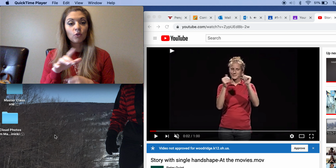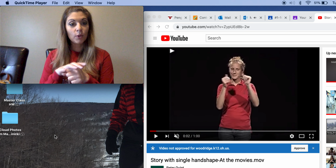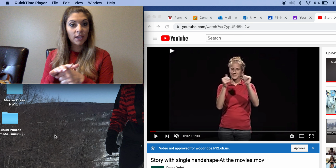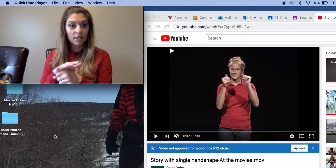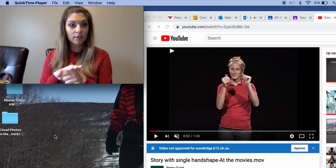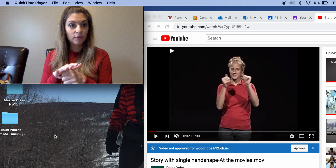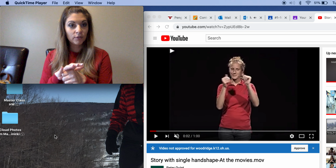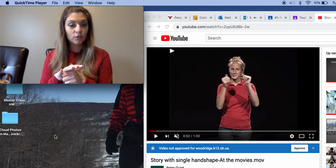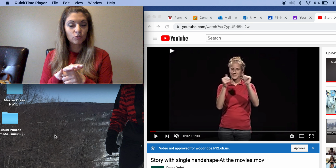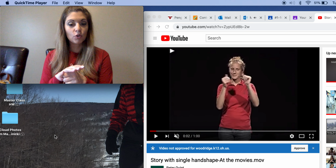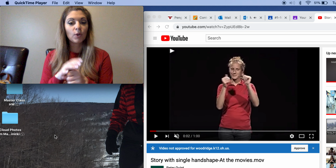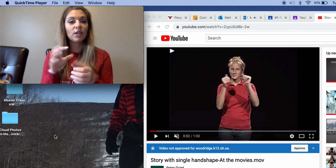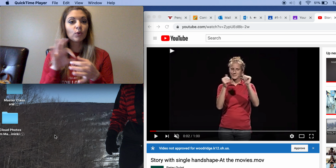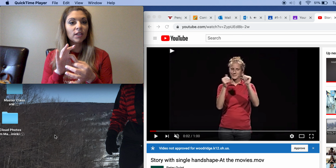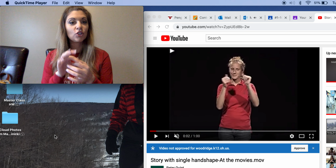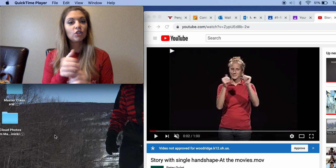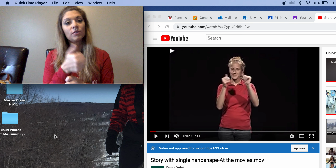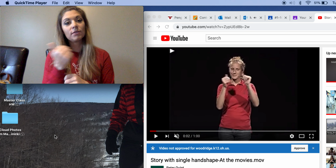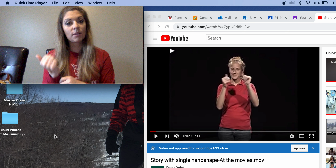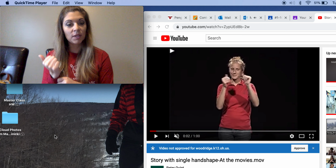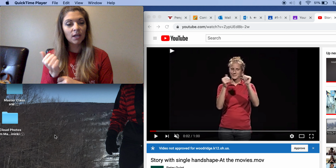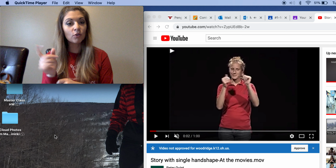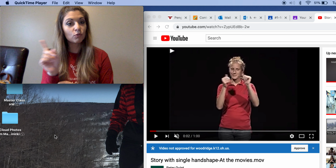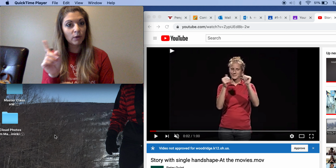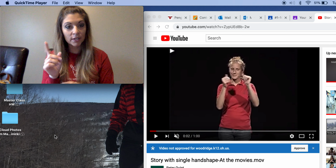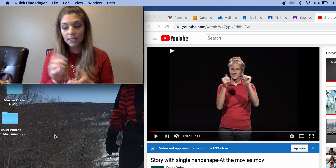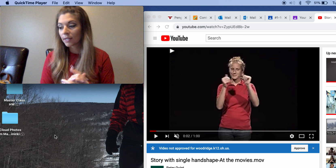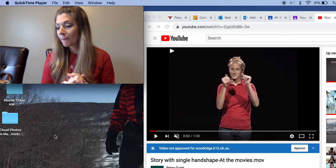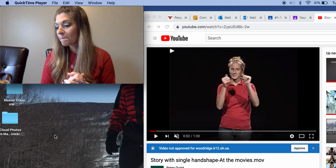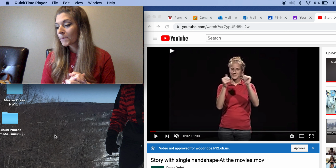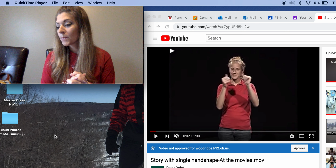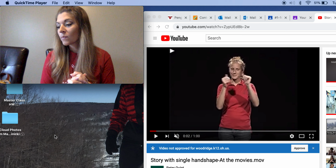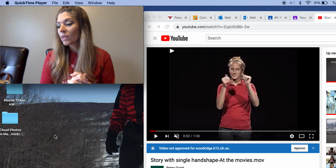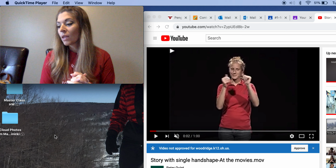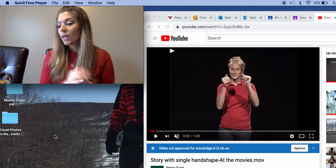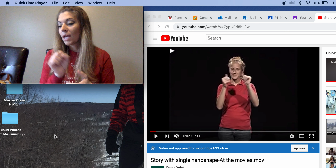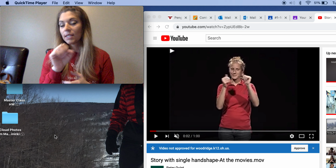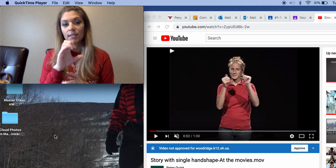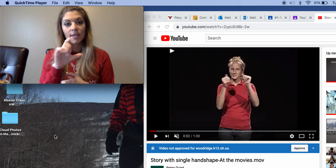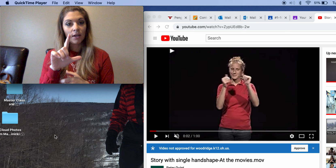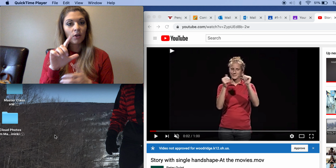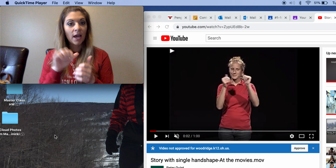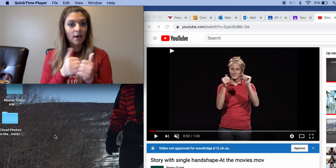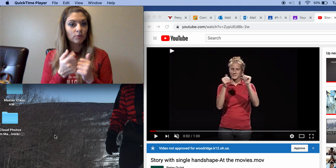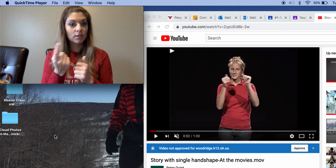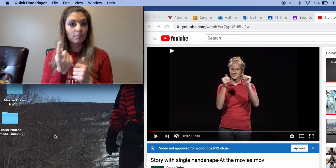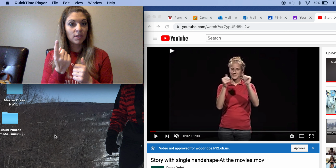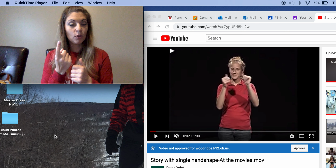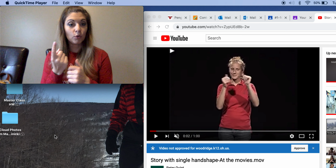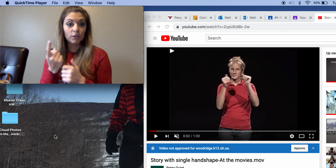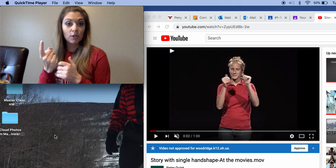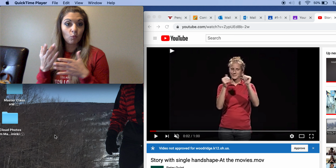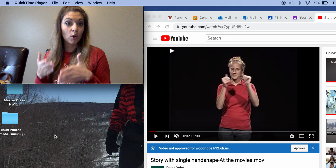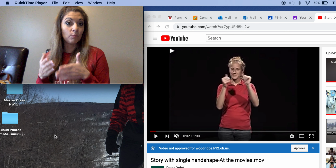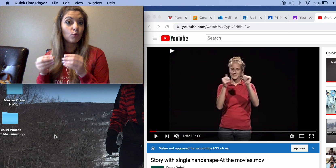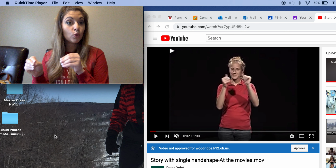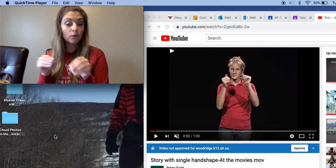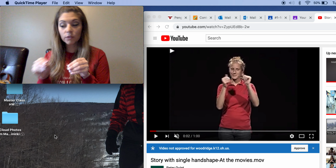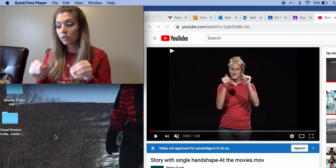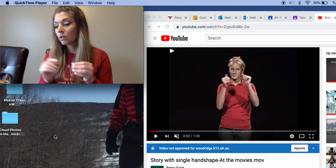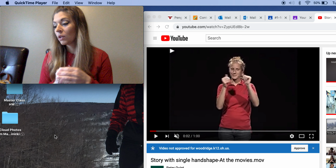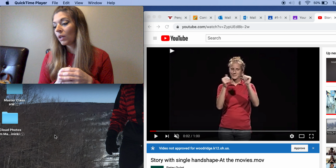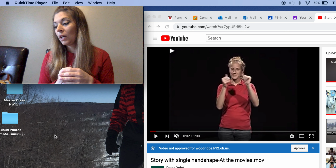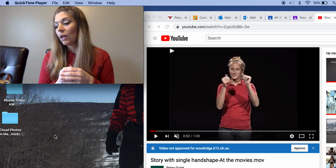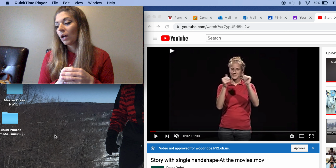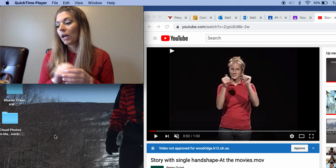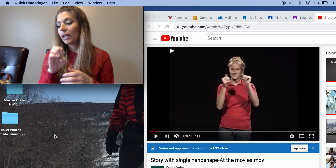LCL, locative, so in relationship to something else, where is it? SCL, how something or someone